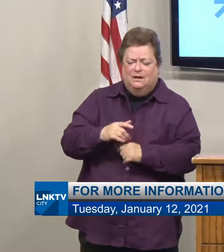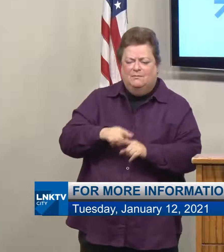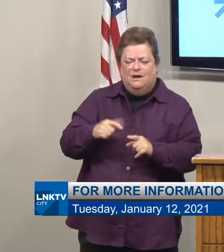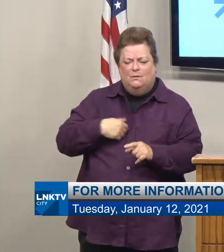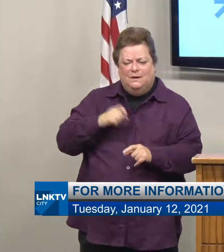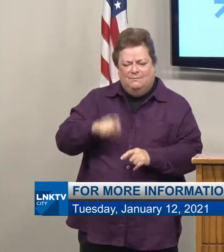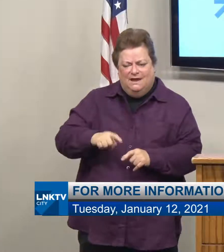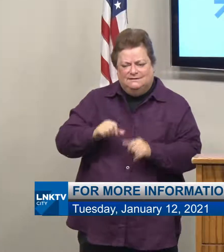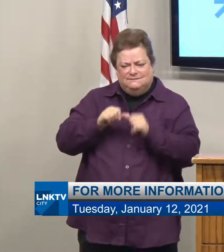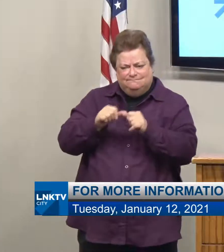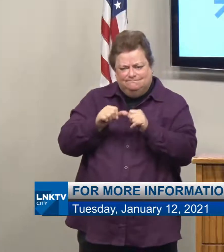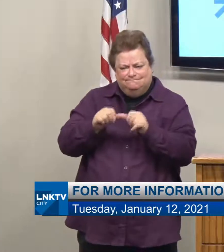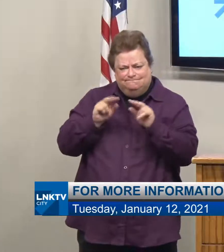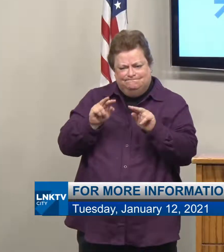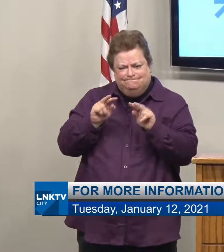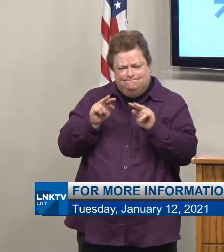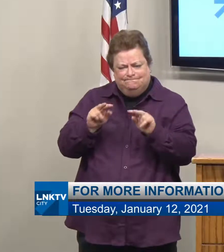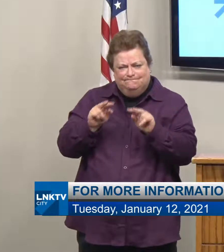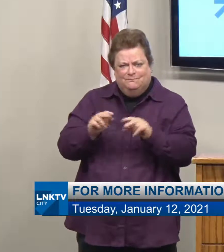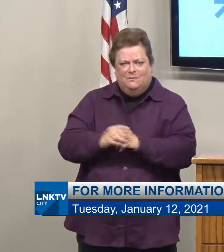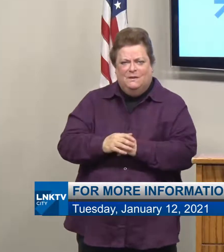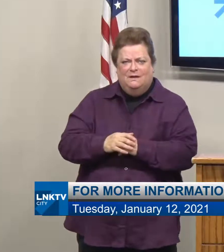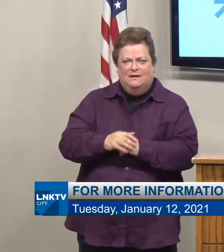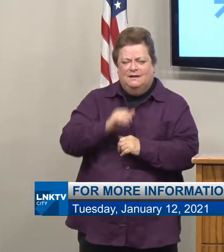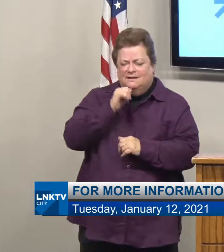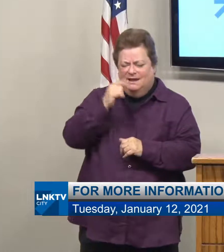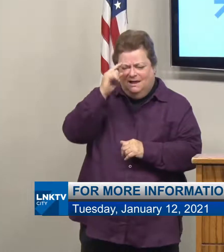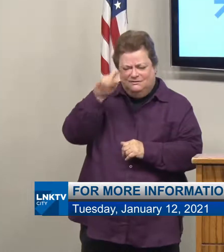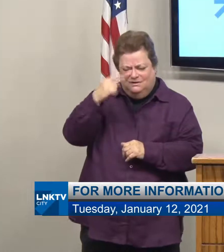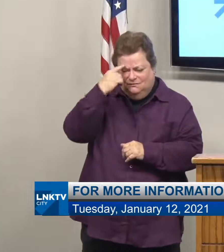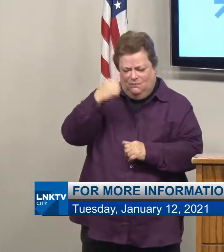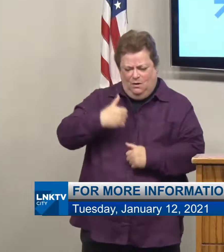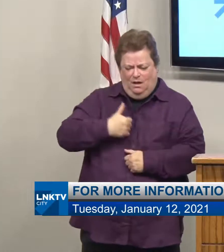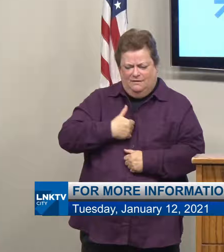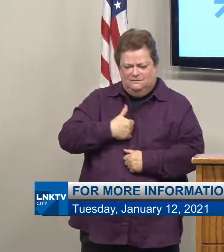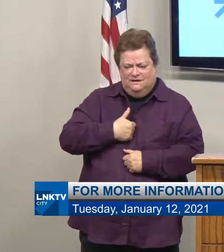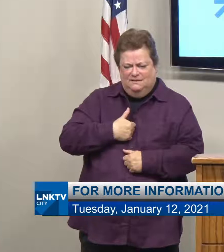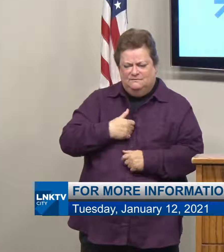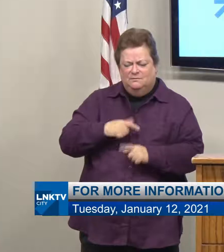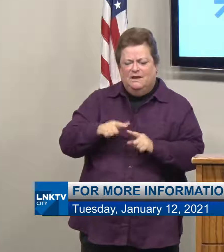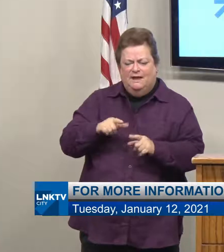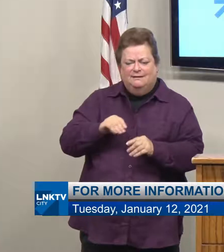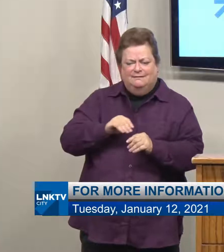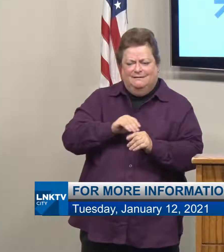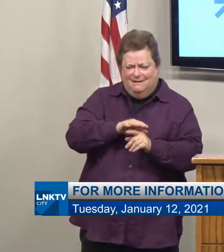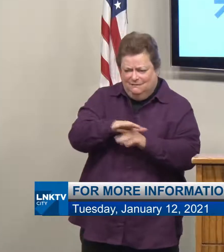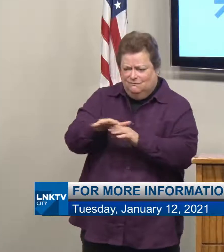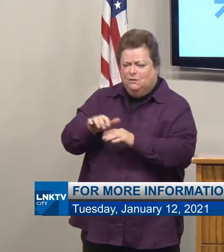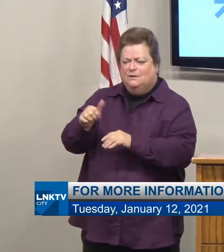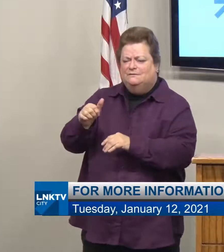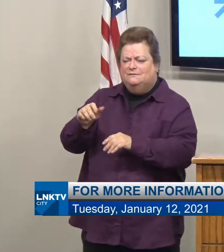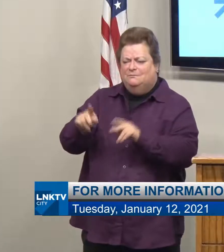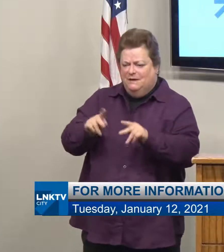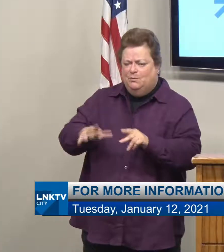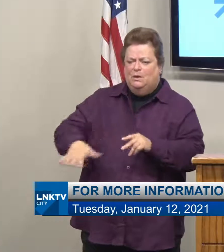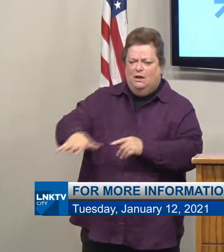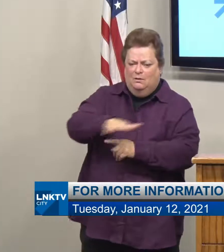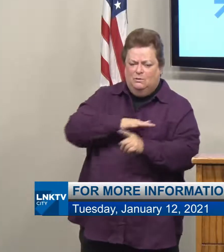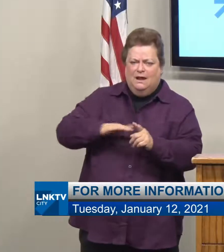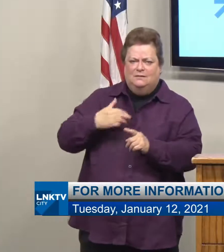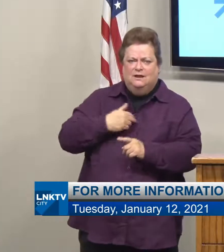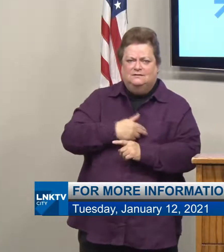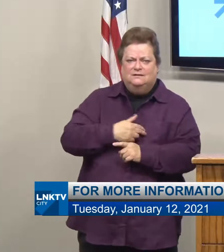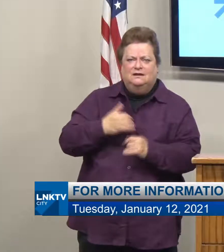diligent. We know that our actions matter not only to ourselves, they have an impact on those around us and those whom we love. And with